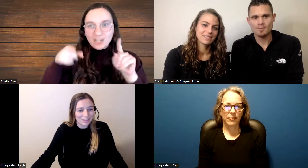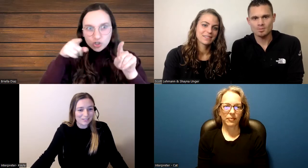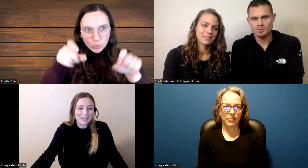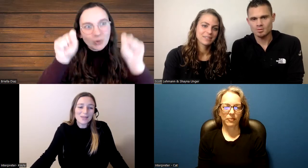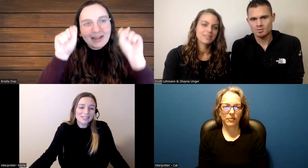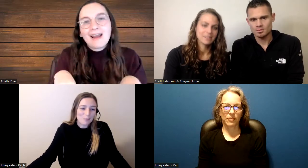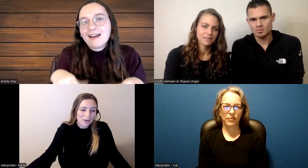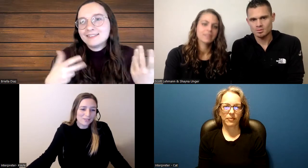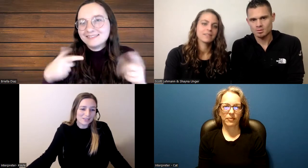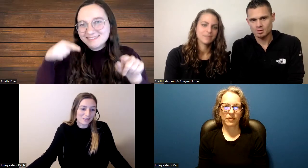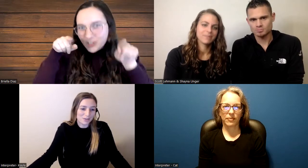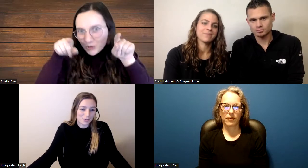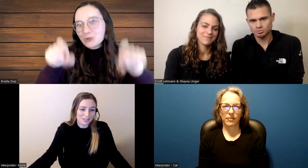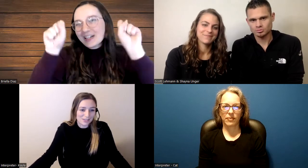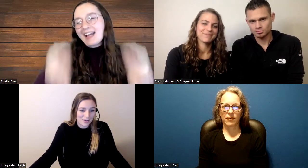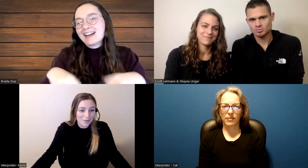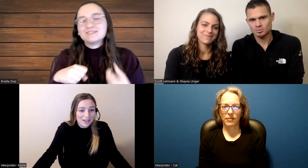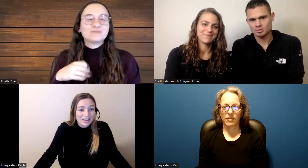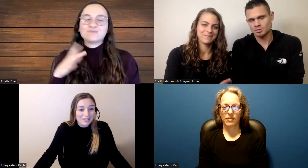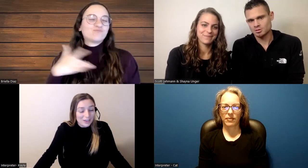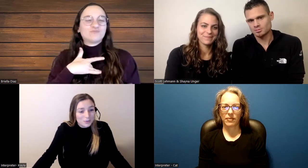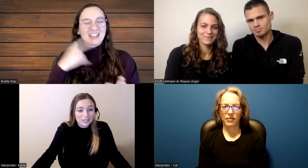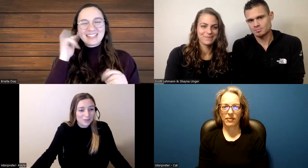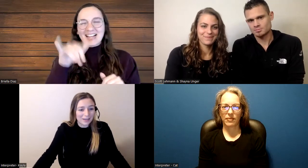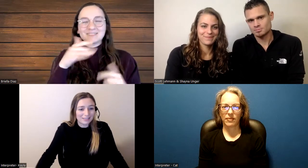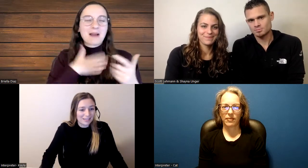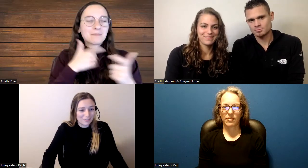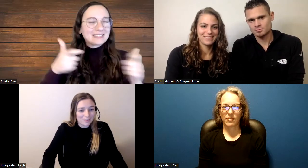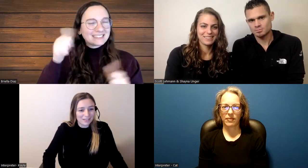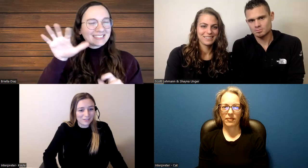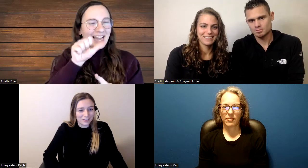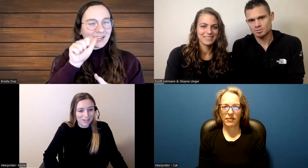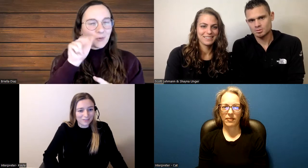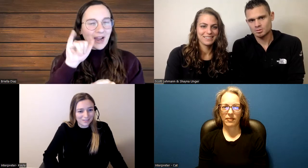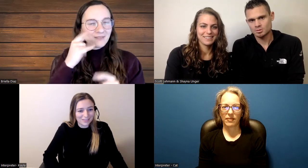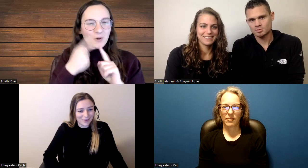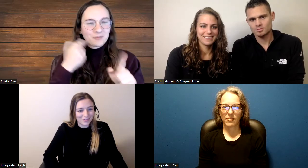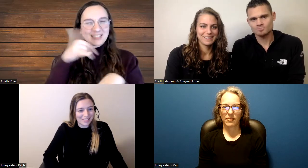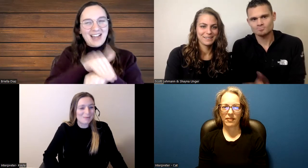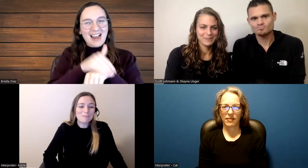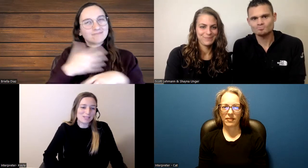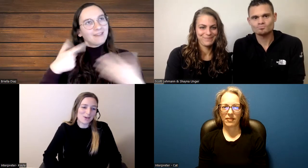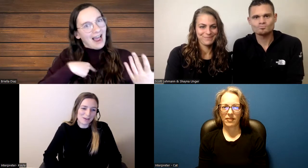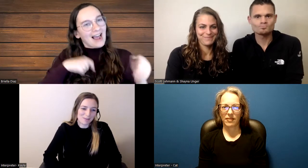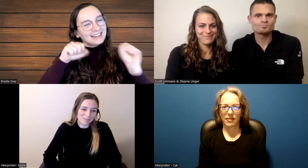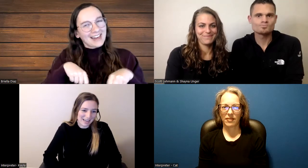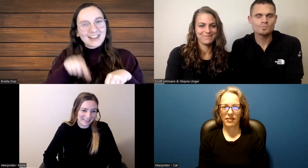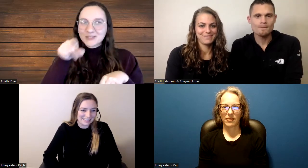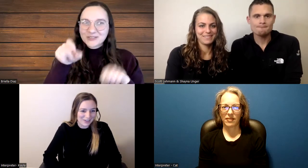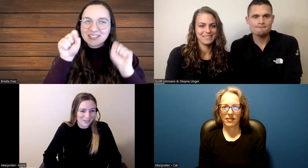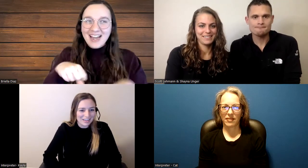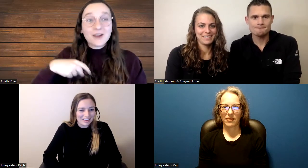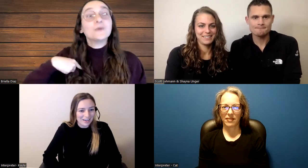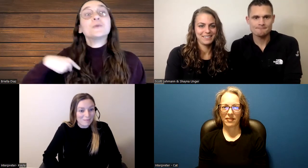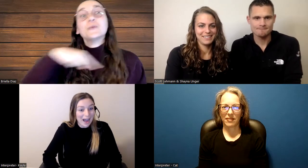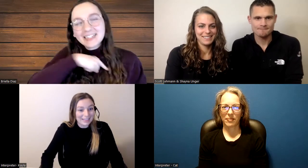as you believe it. And that's the point of their stories, you know, that you can do it if you believe in yourself. So that's my big takeaway from tonight. You